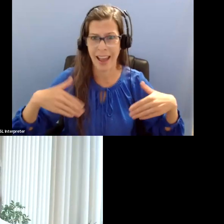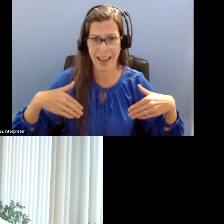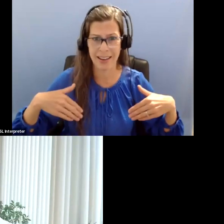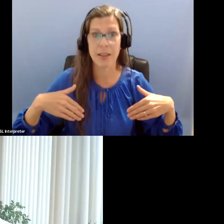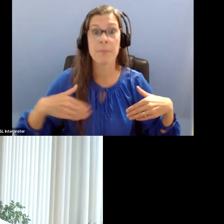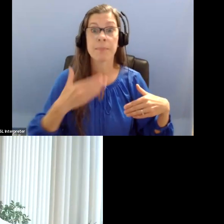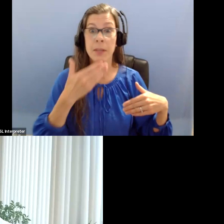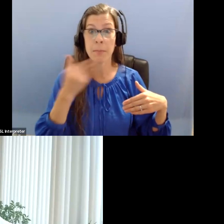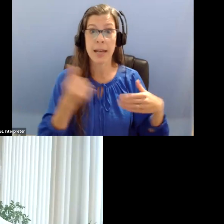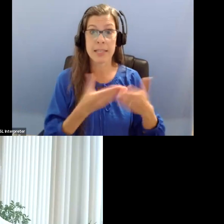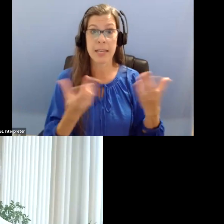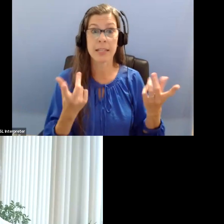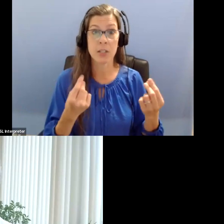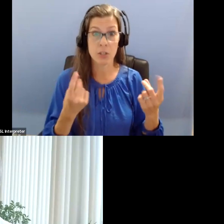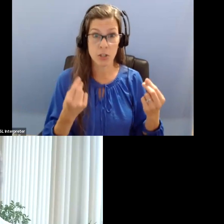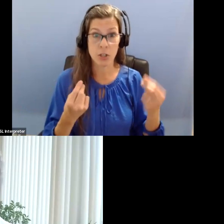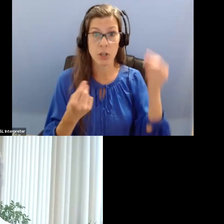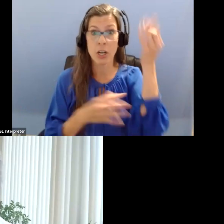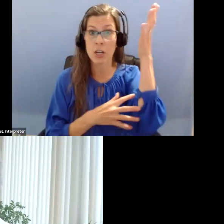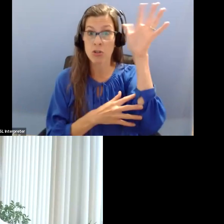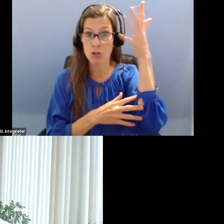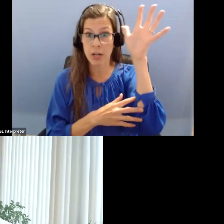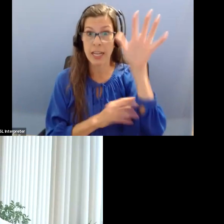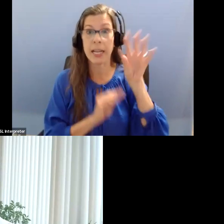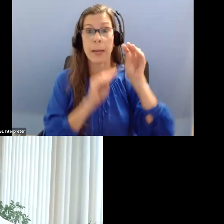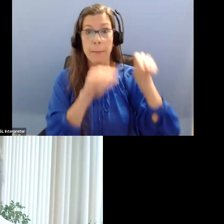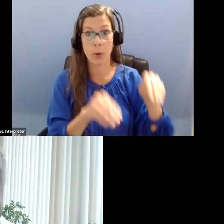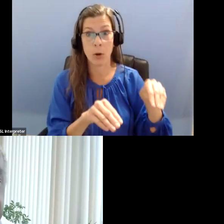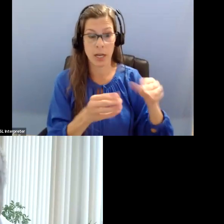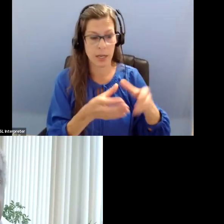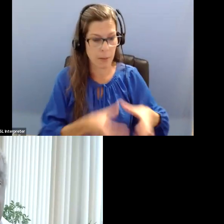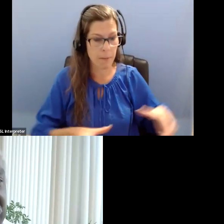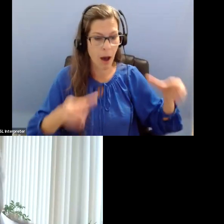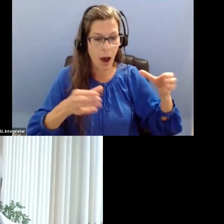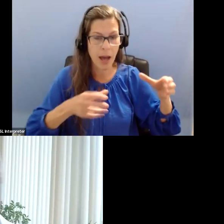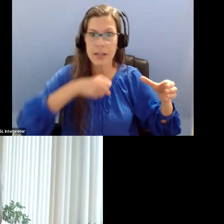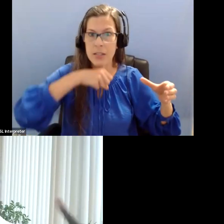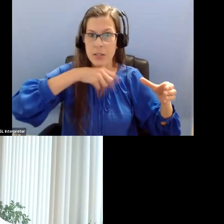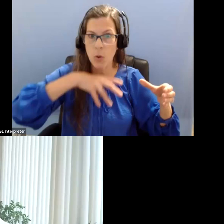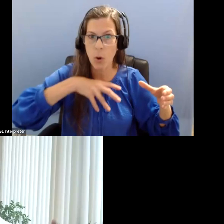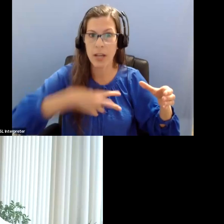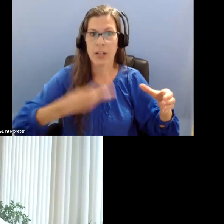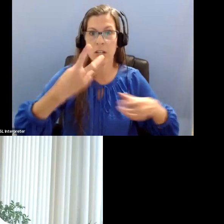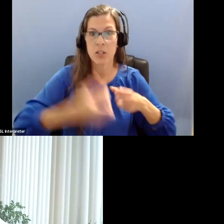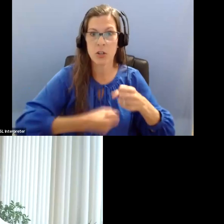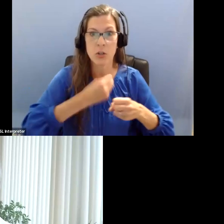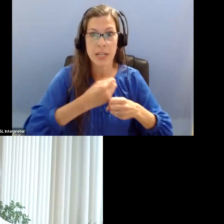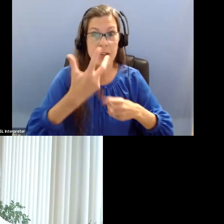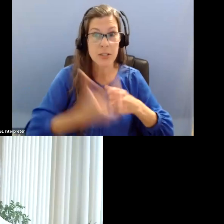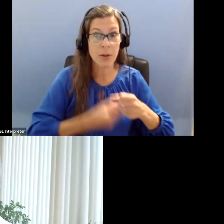to actually take the tree and put it into a big pot and let it grow for 2 or 3 years with very little touching of